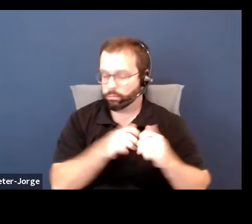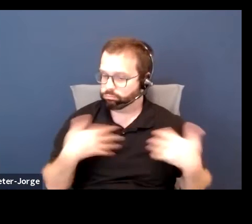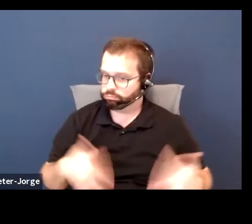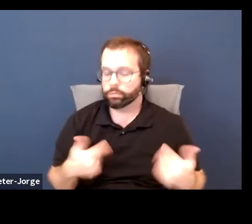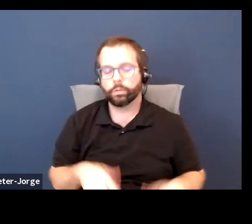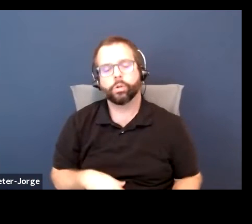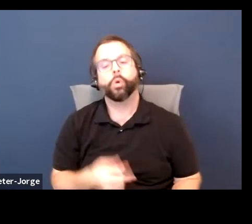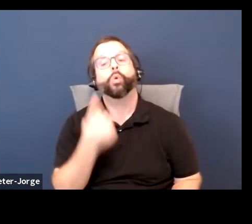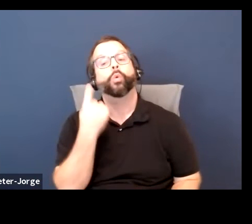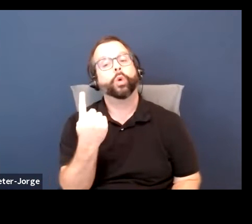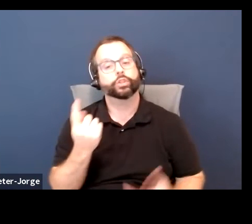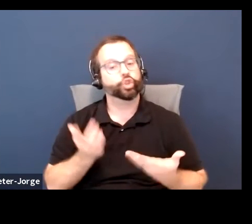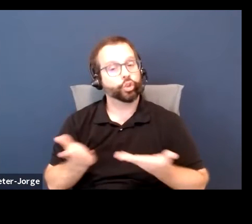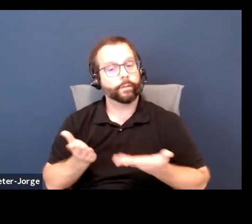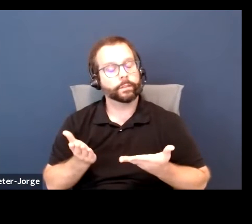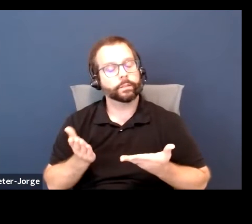that